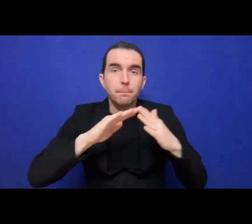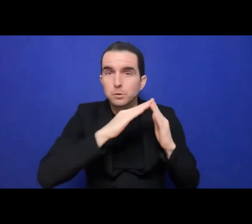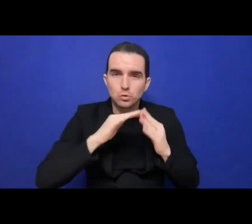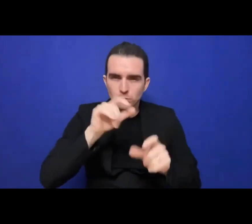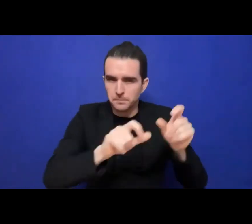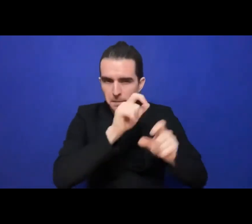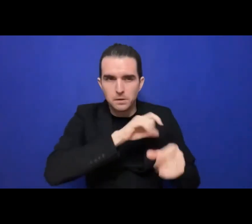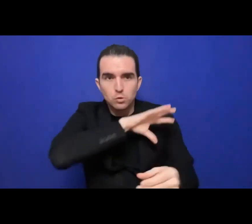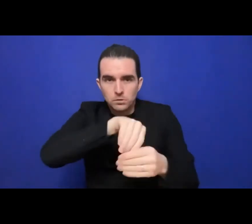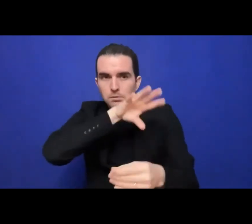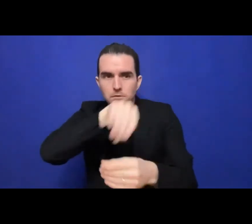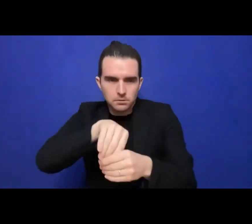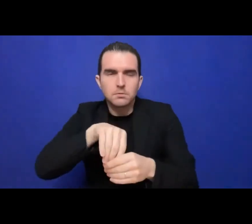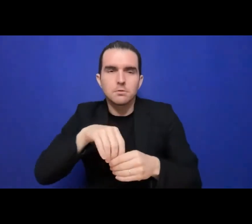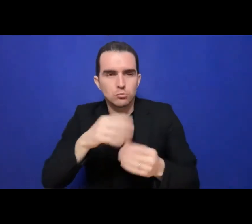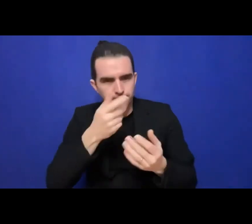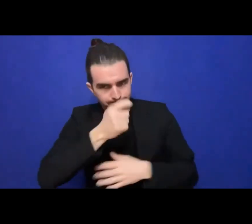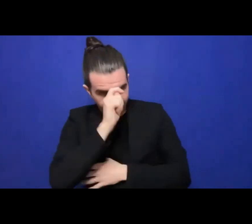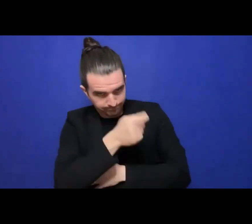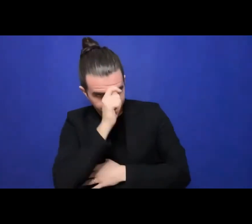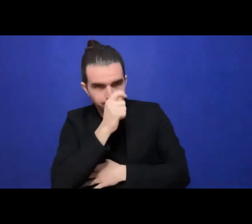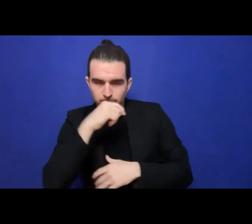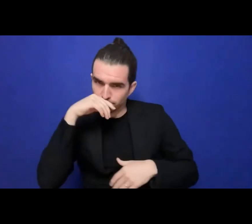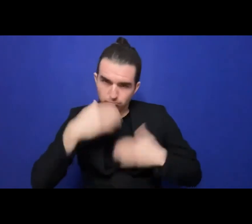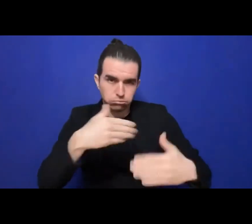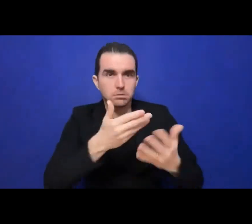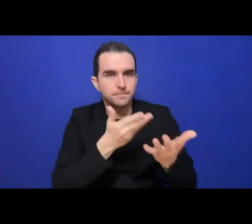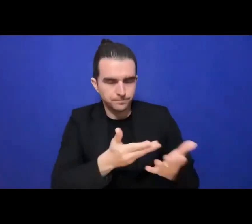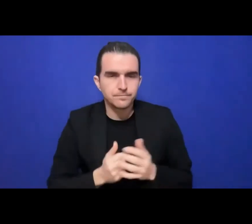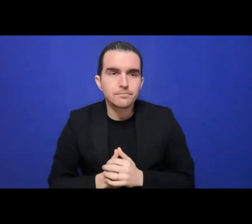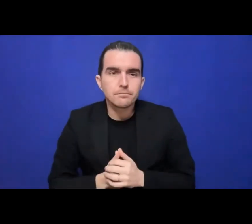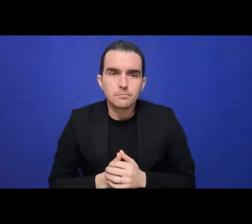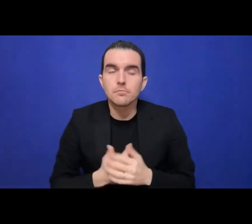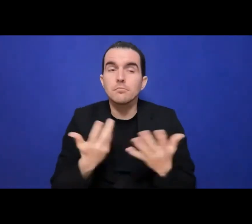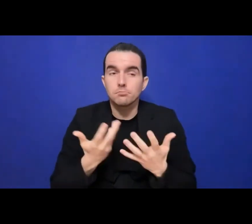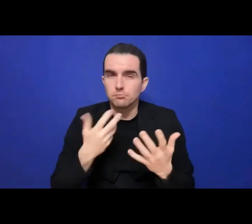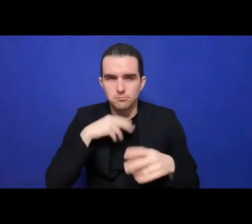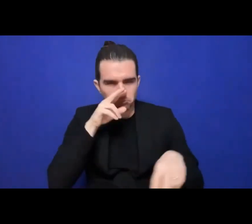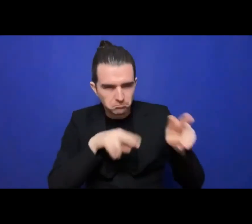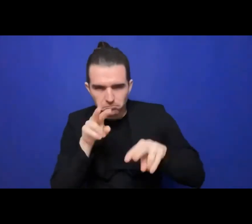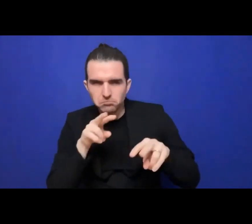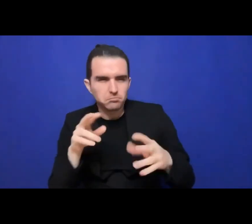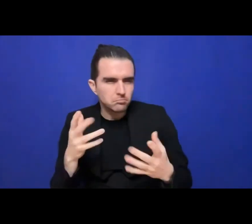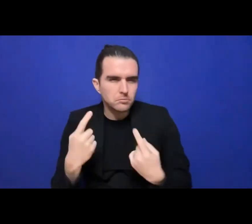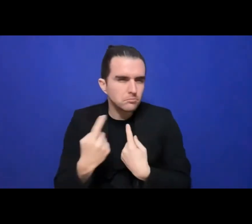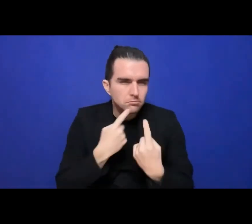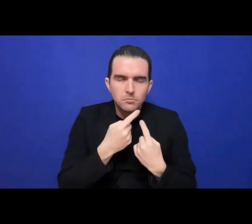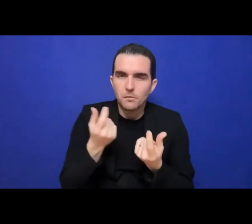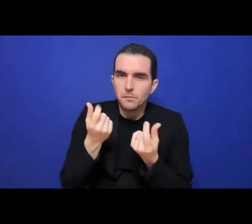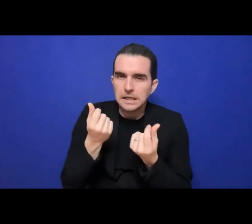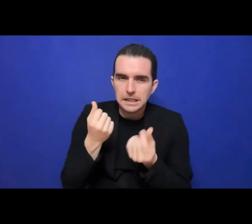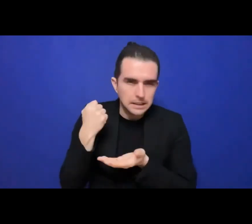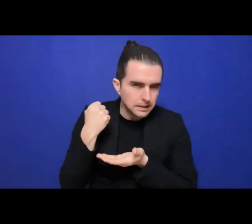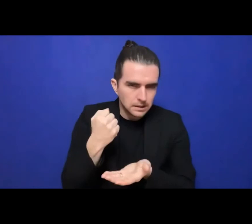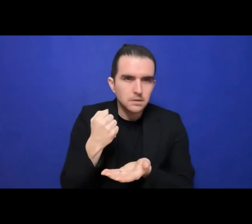the monies being allocated, to mention but a few. The other thing that is very critical for the community